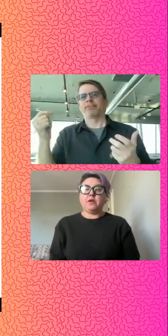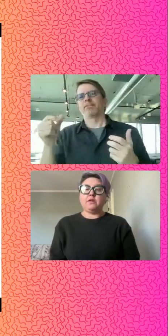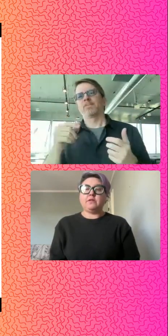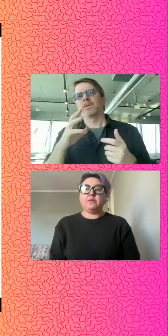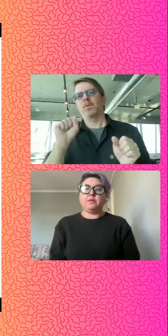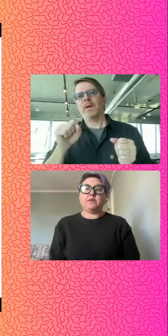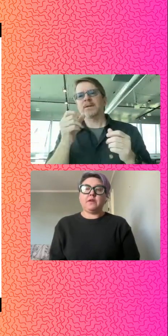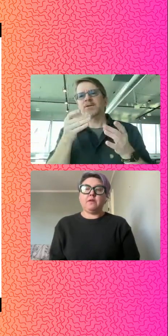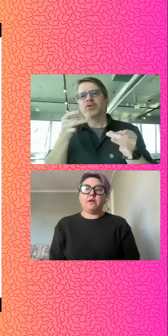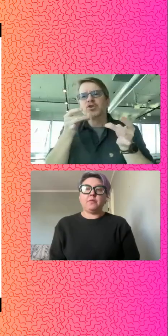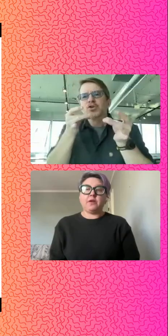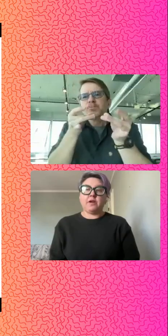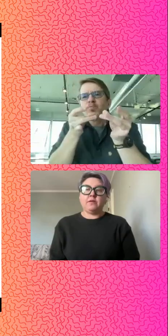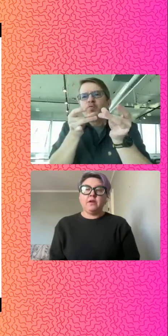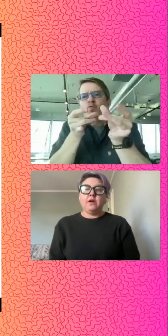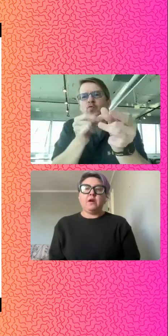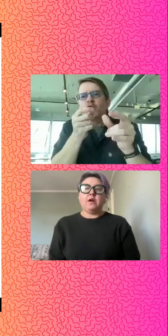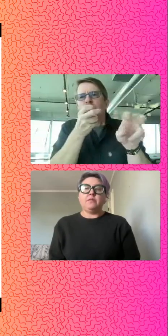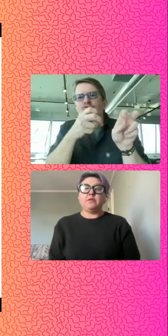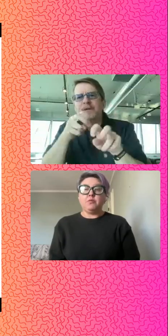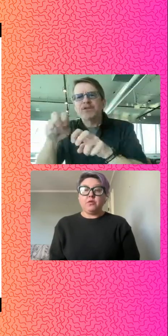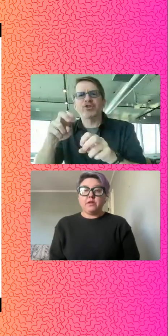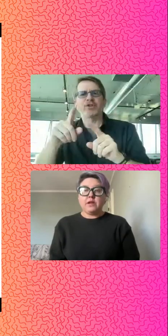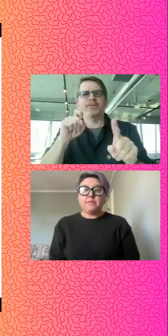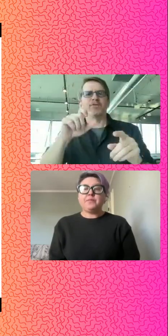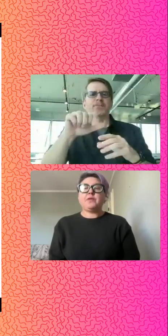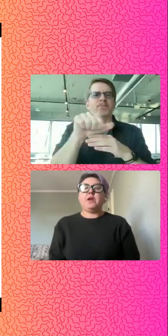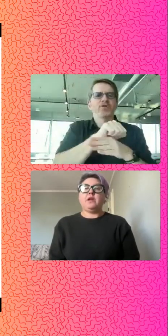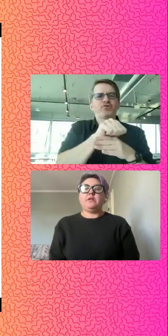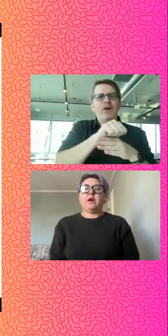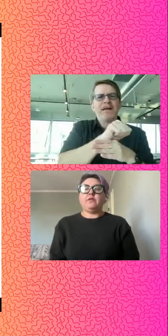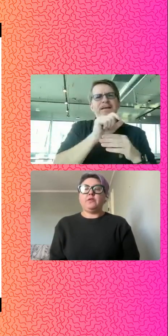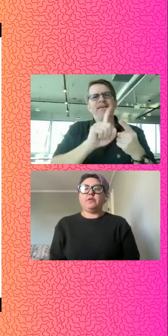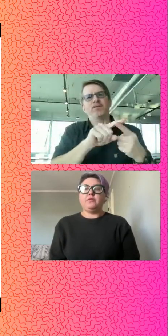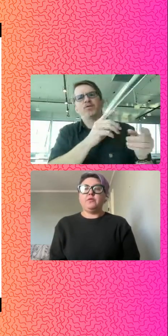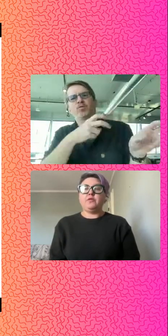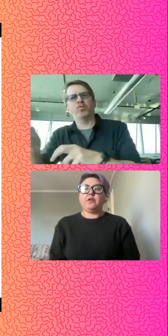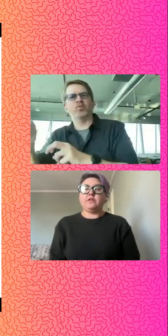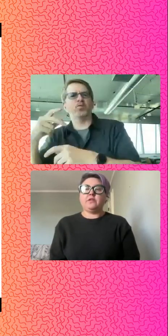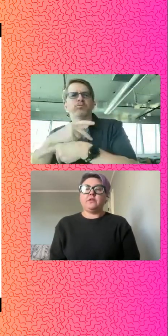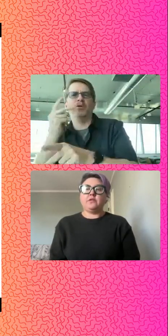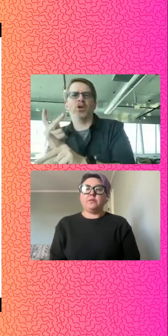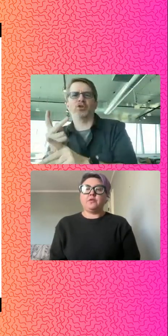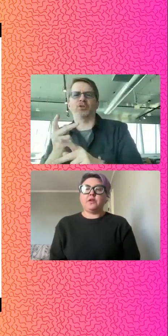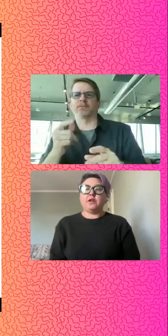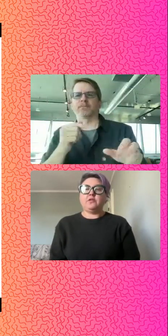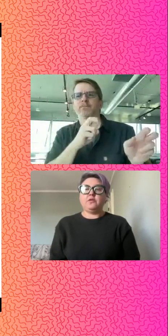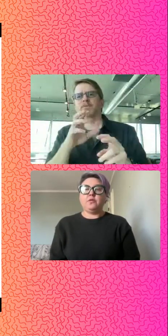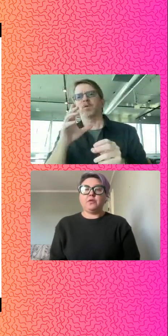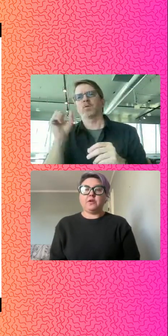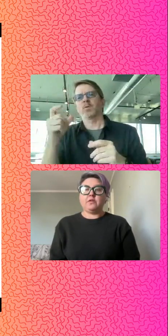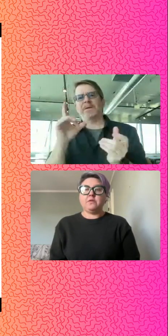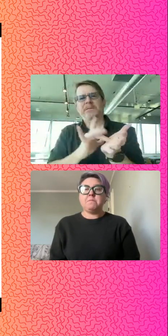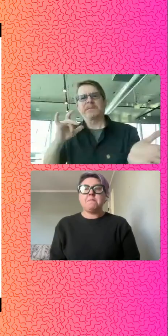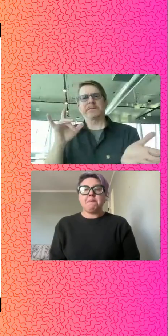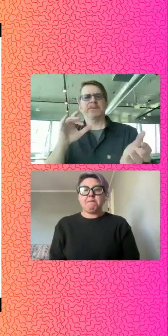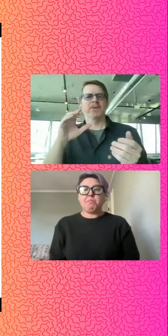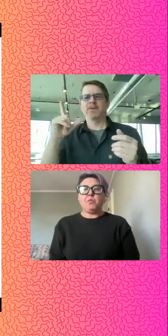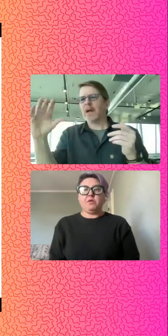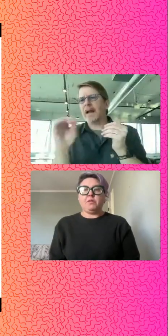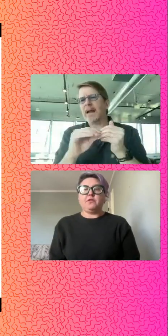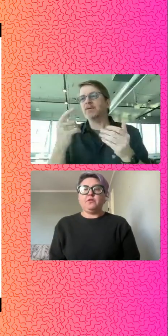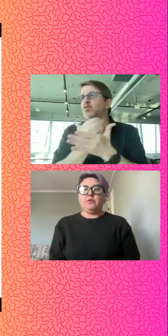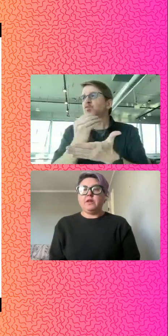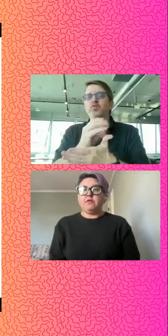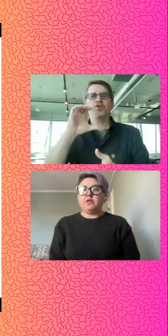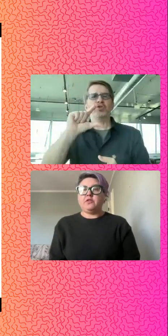top of Kubernetes to be able to scale up or down smoothly and to have those smooth transitions from the training to production.